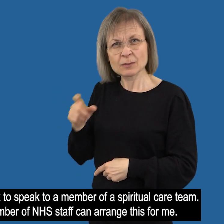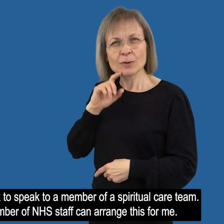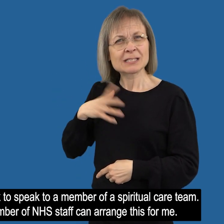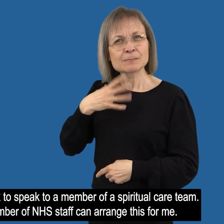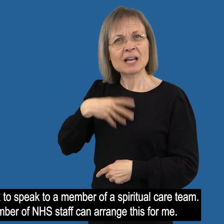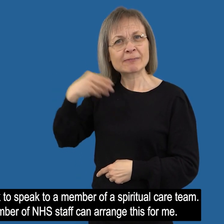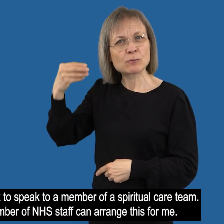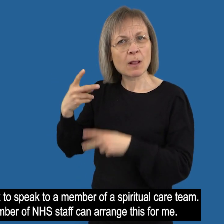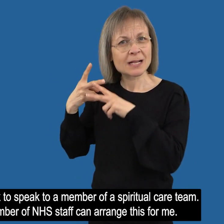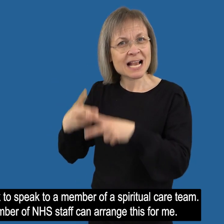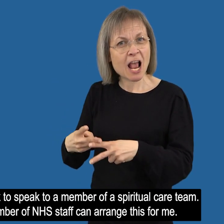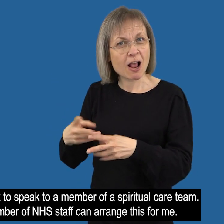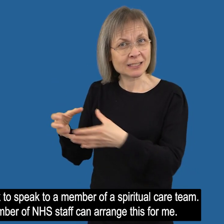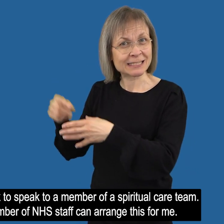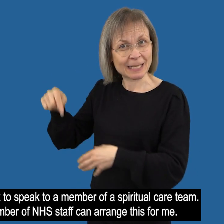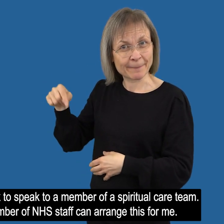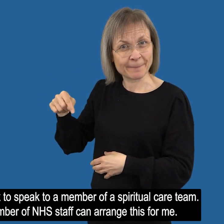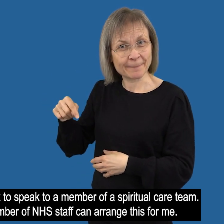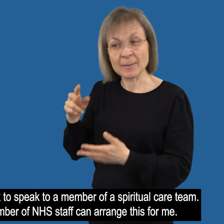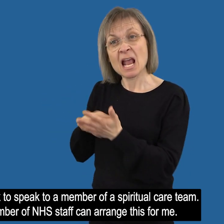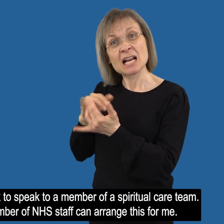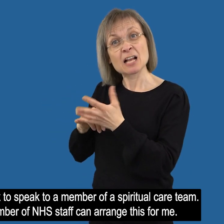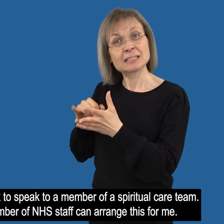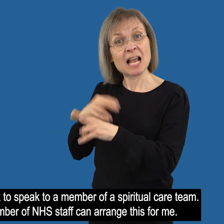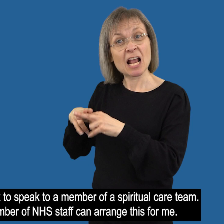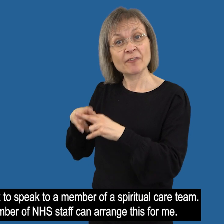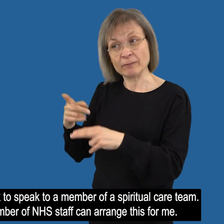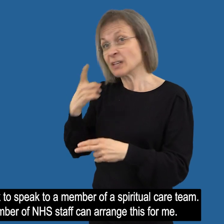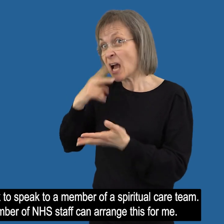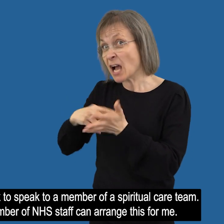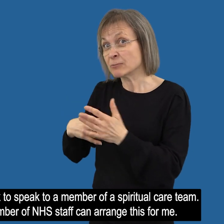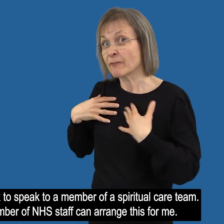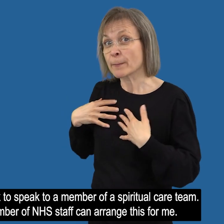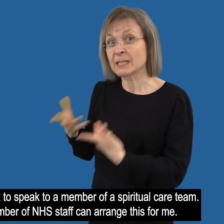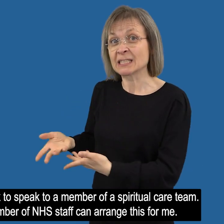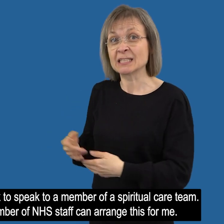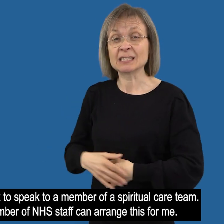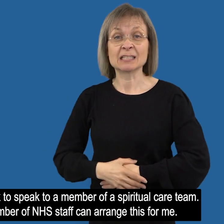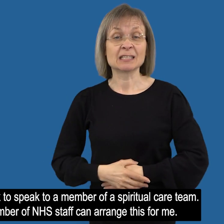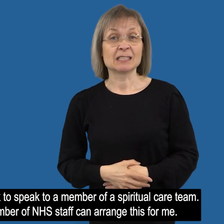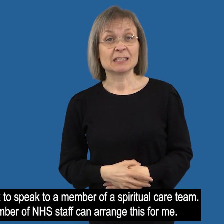I can ask to speak to a member of a spiritual care team. A member of NHS staff can arrange this for me.